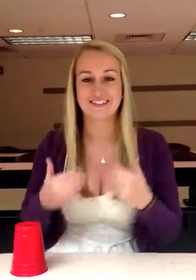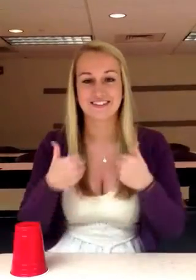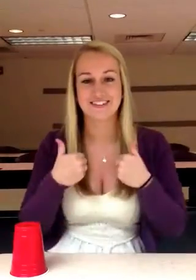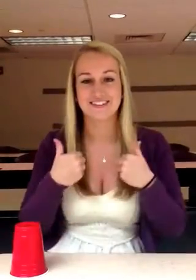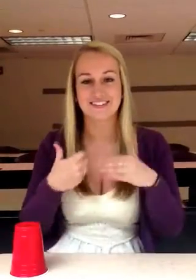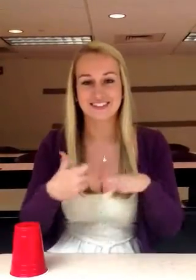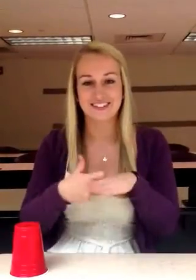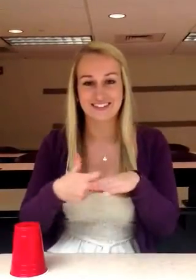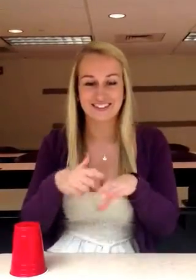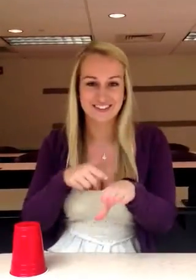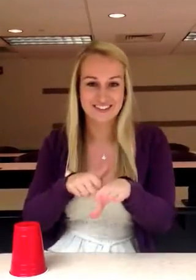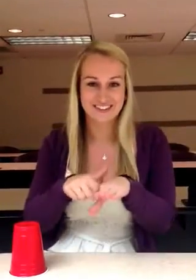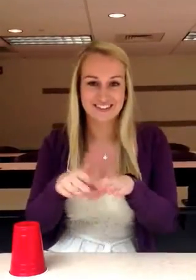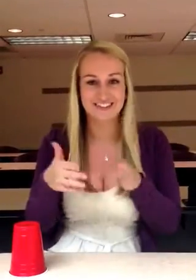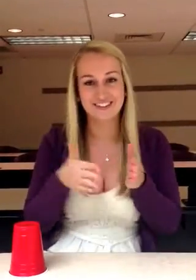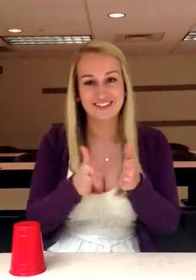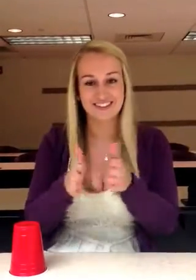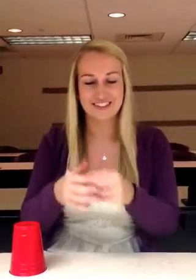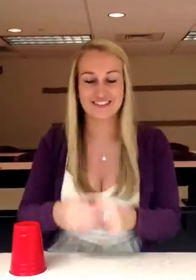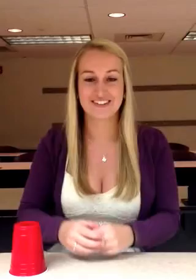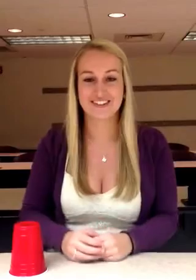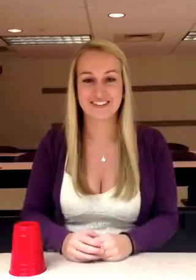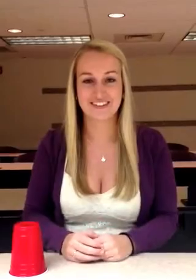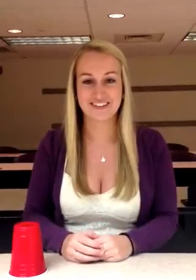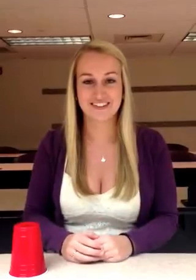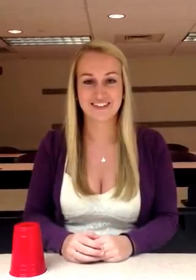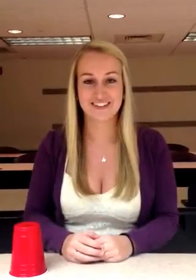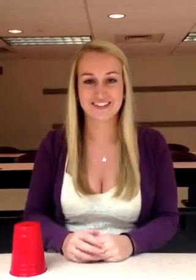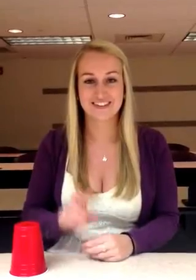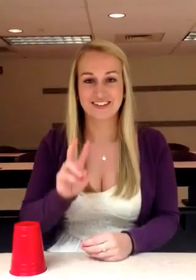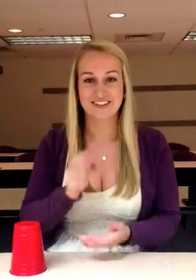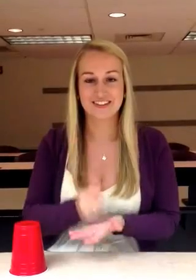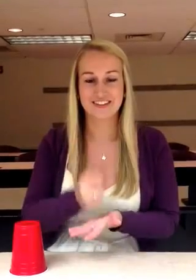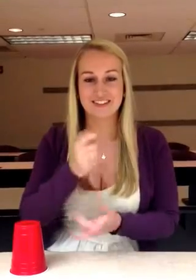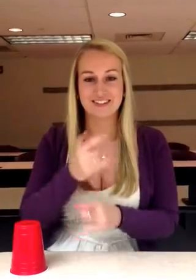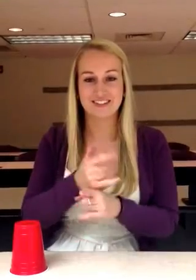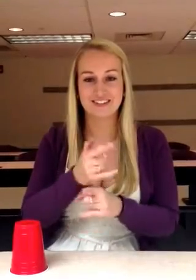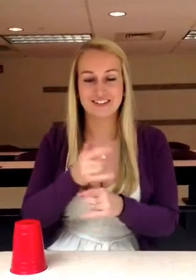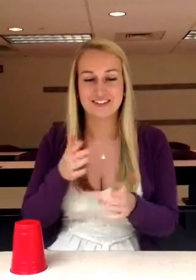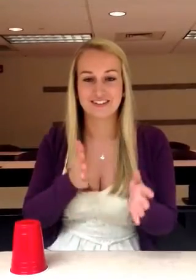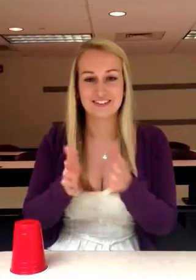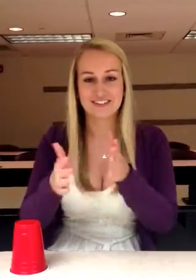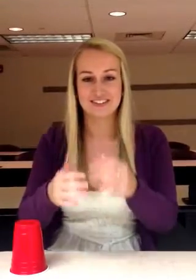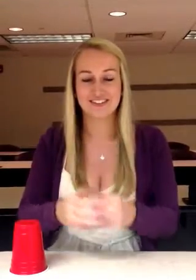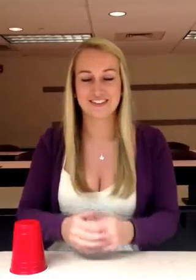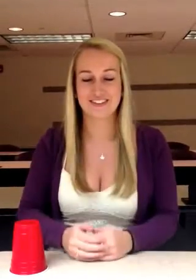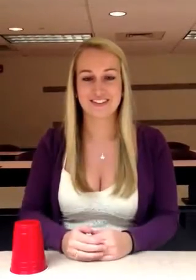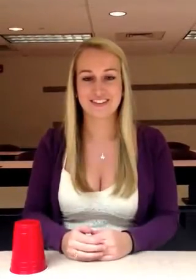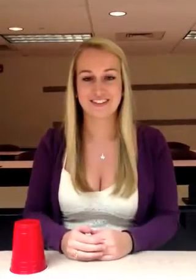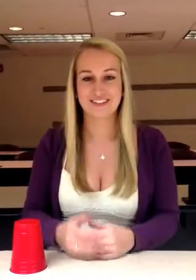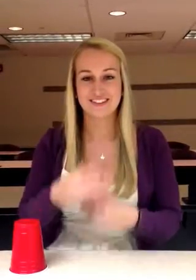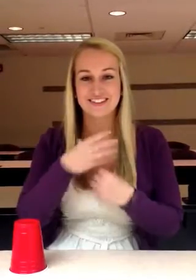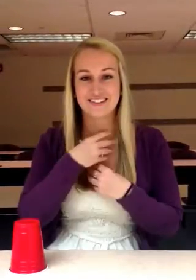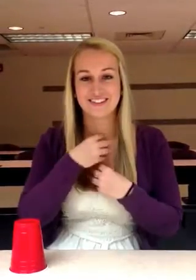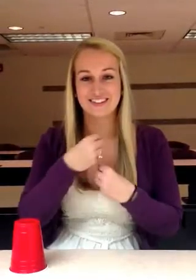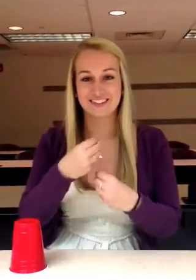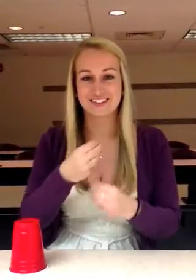I got my ticket for the long way round, two bottle of whiskey far away, and I